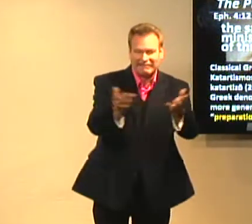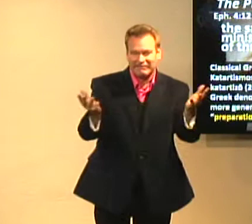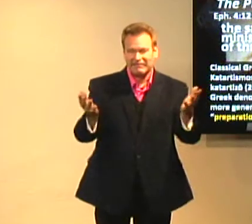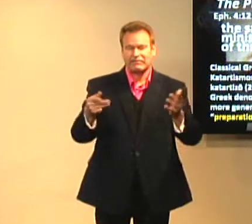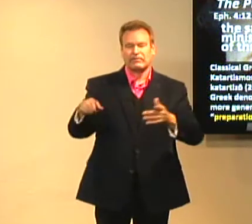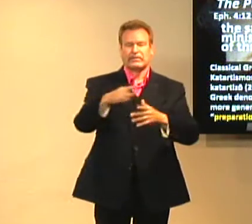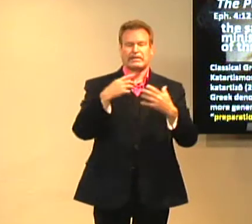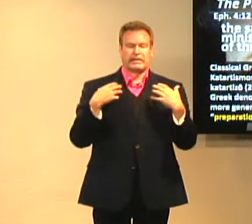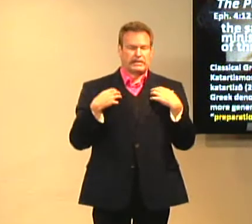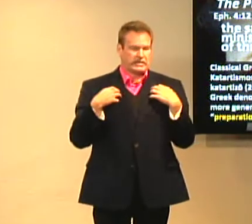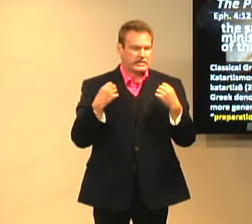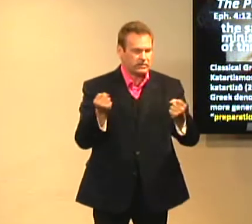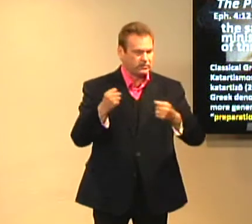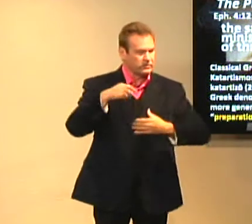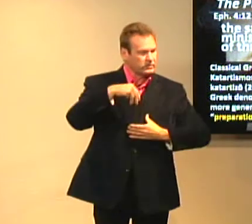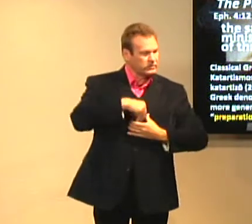So the Bible is given to us for health,